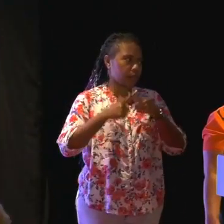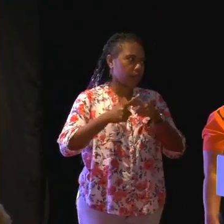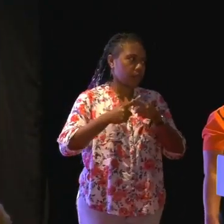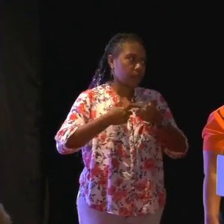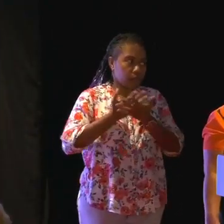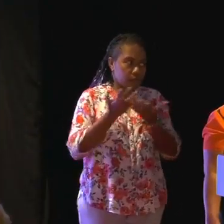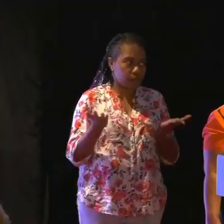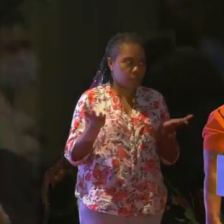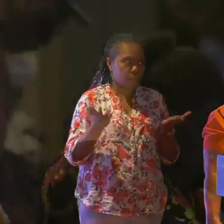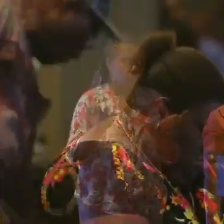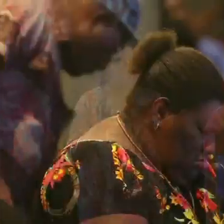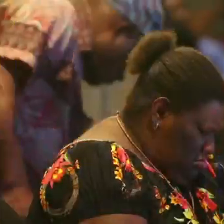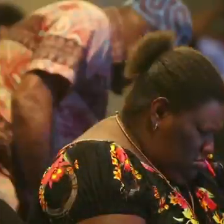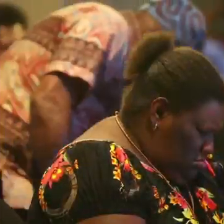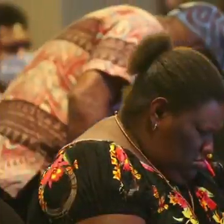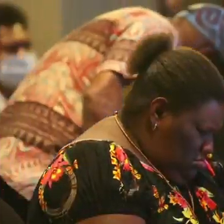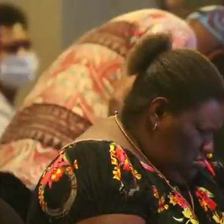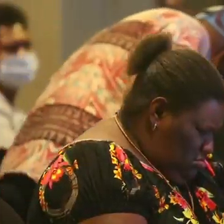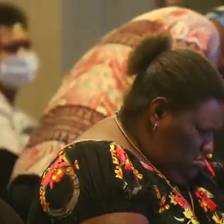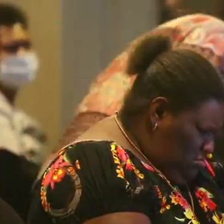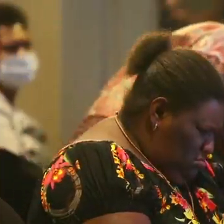queries.